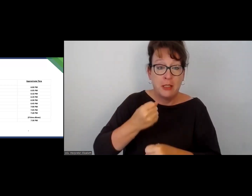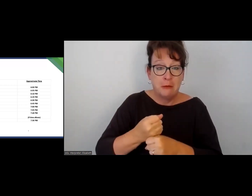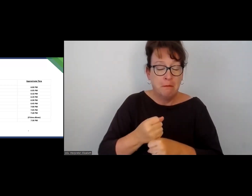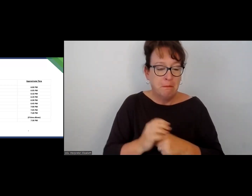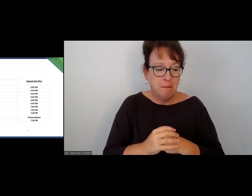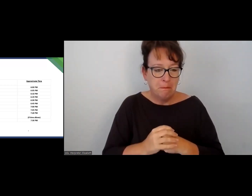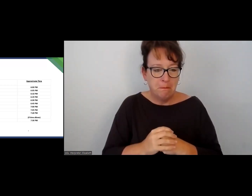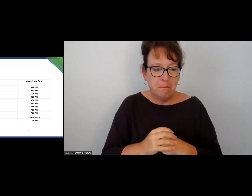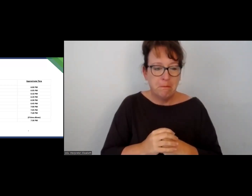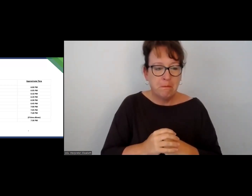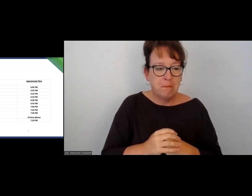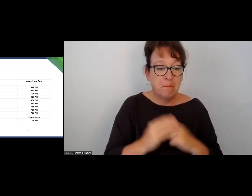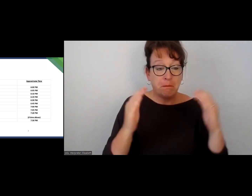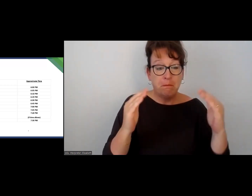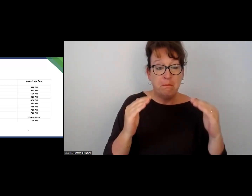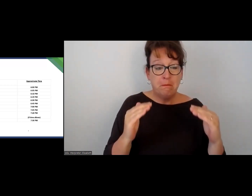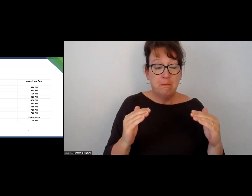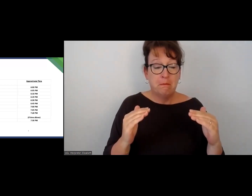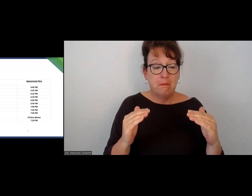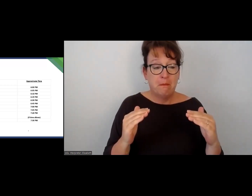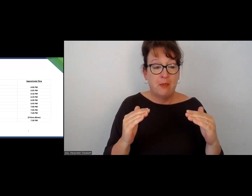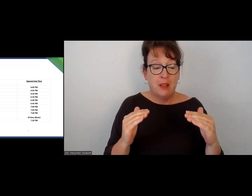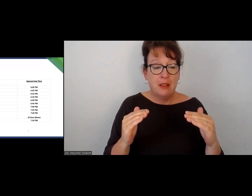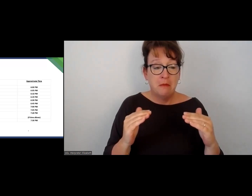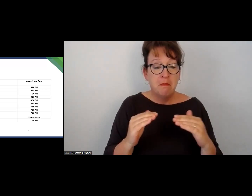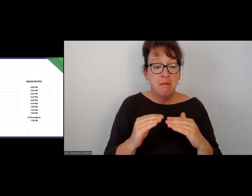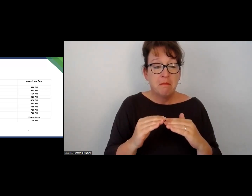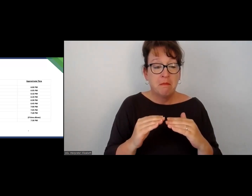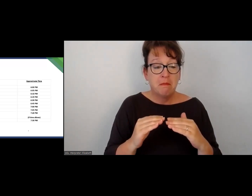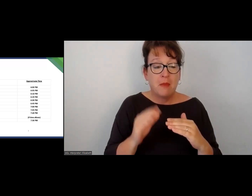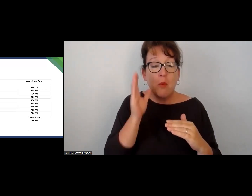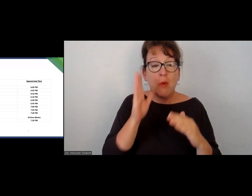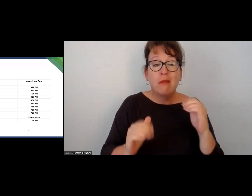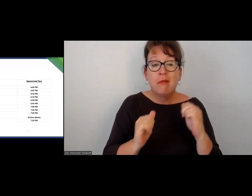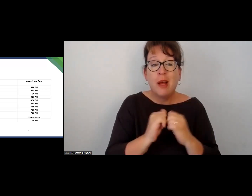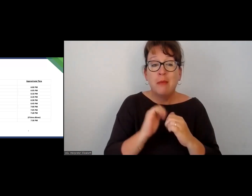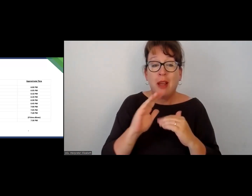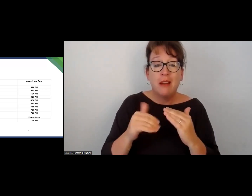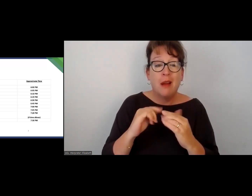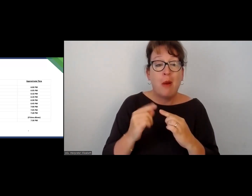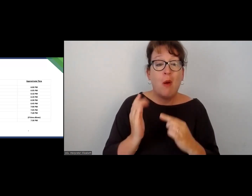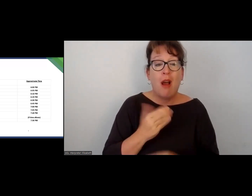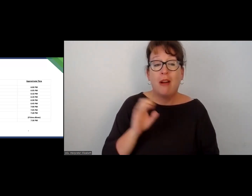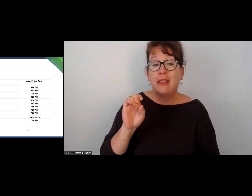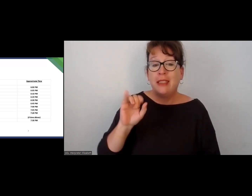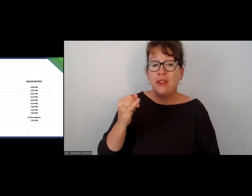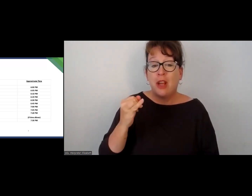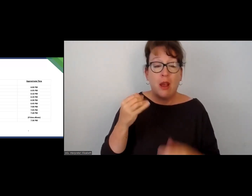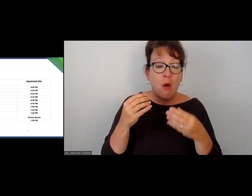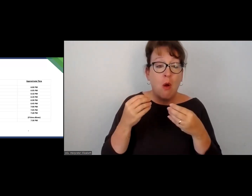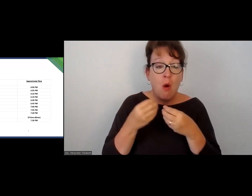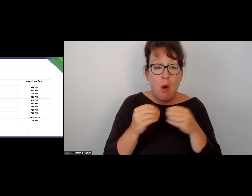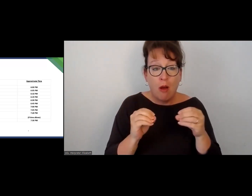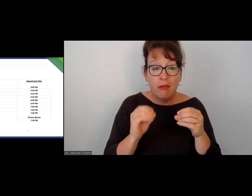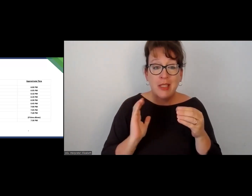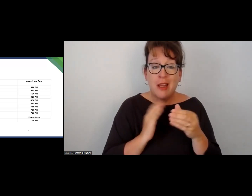those in our calendar. And we will then do an update of our EJ office and priorities. We will then get